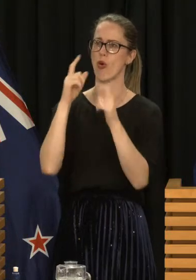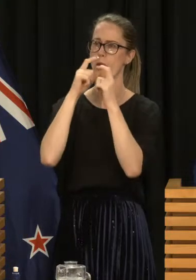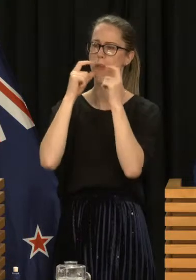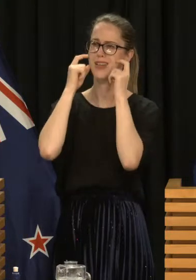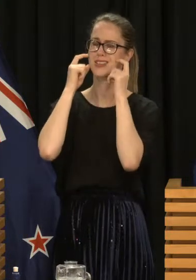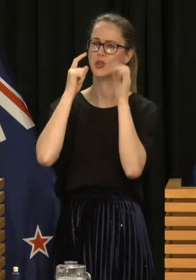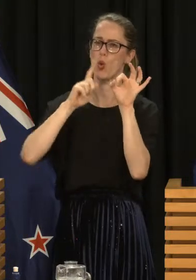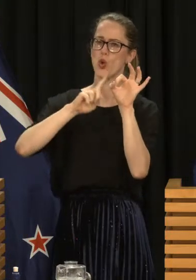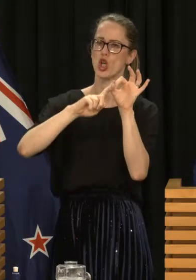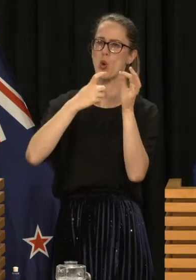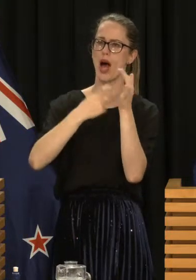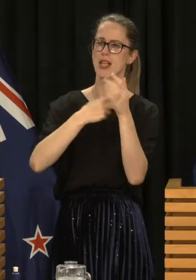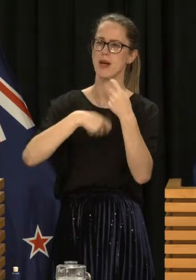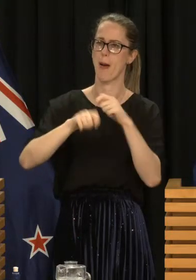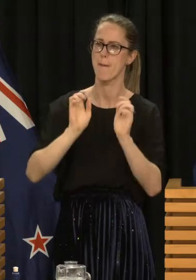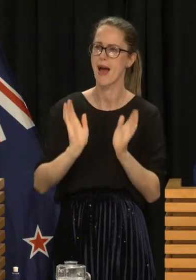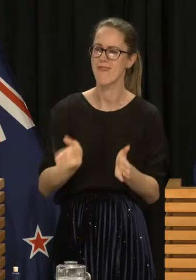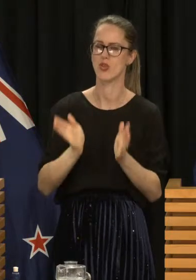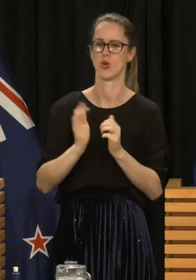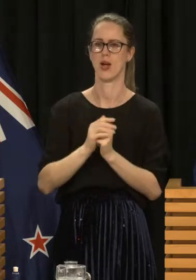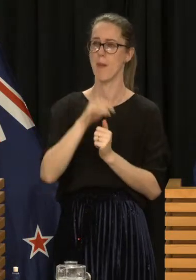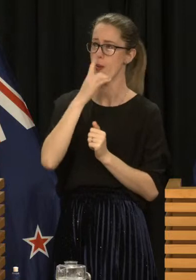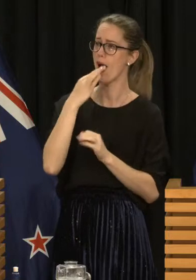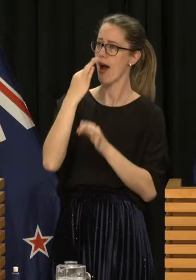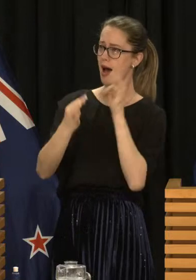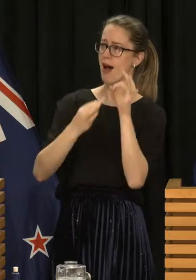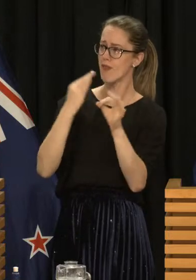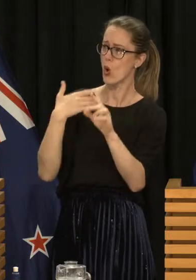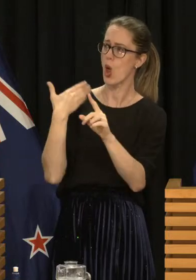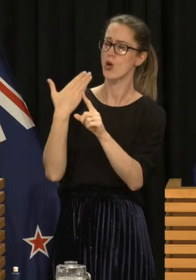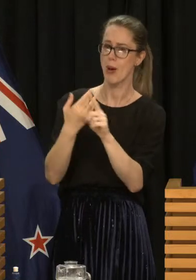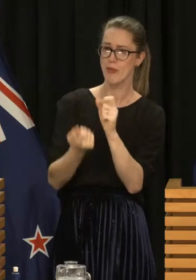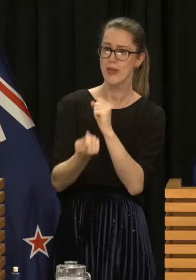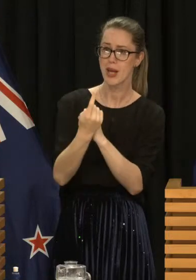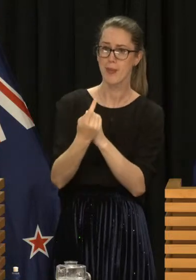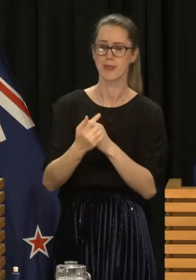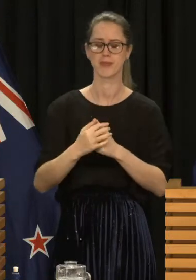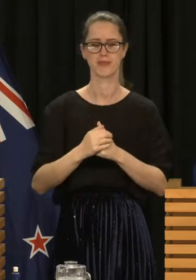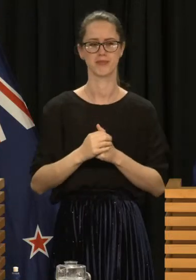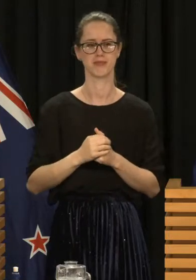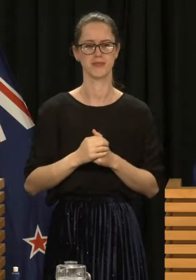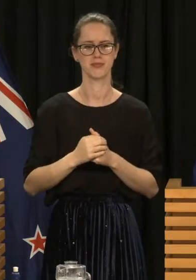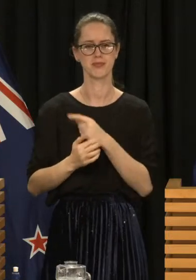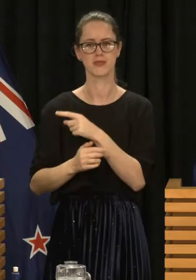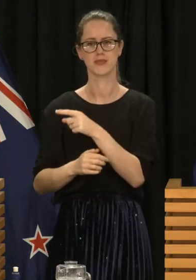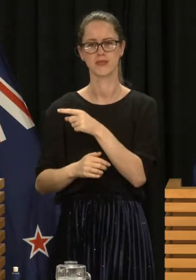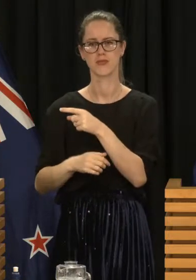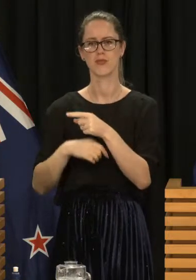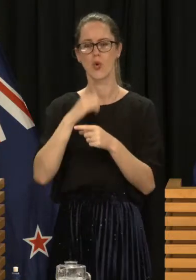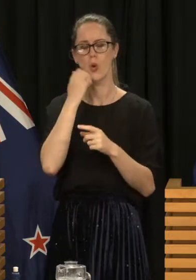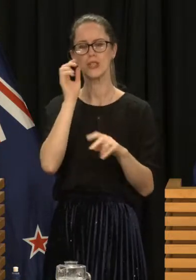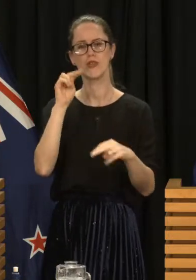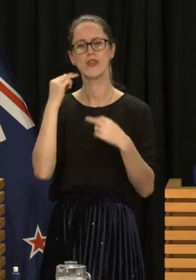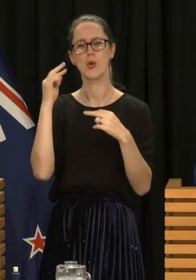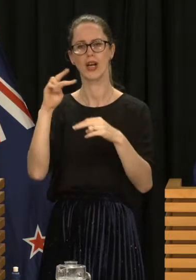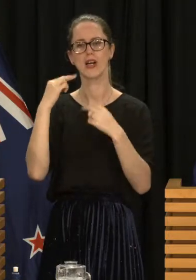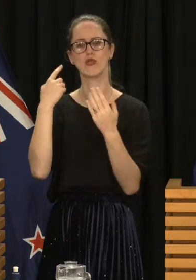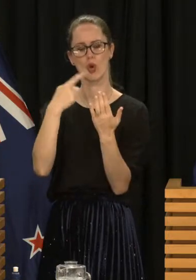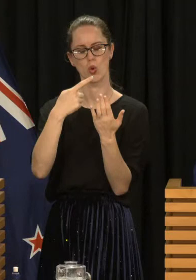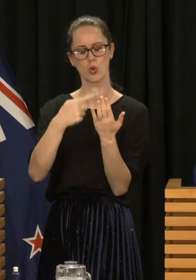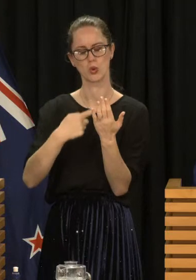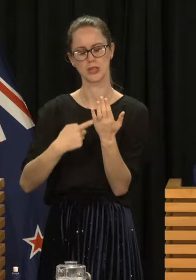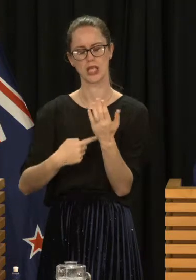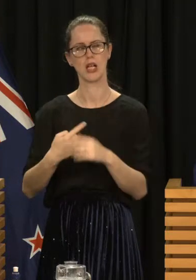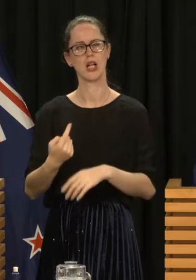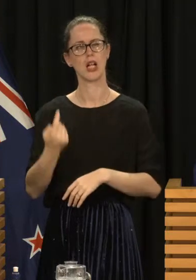and QR code scanning mandatory? Like, people have been calling for this for weeks, if not months. Look, we're always reviewing our settings. We last